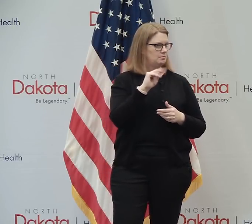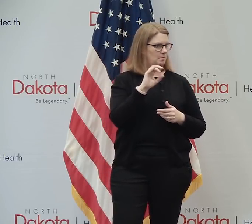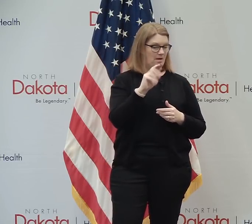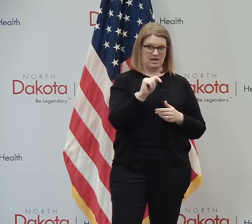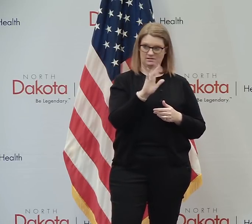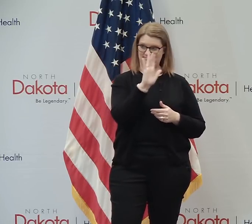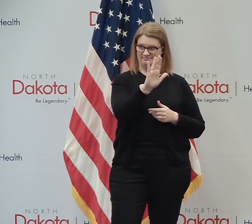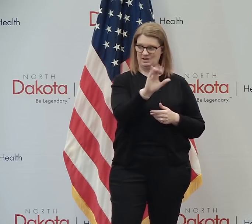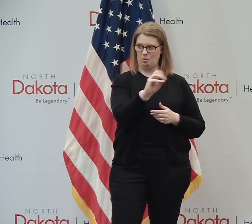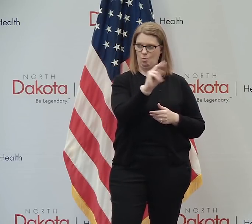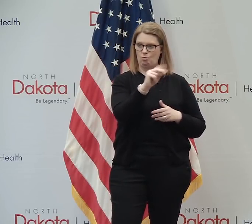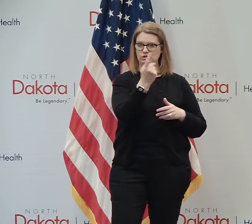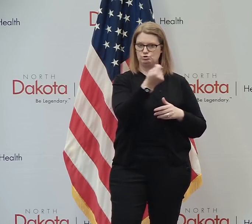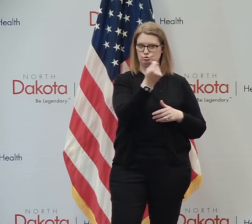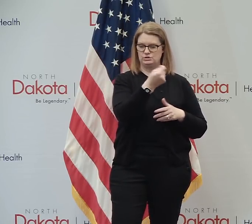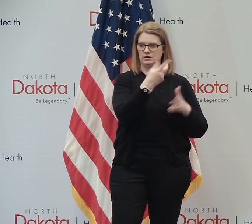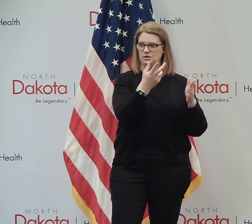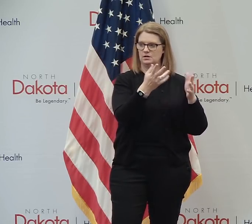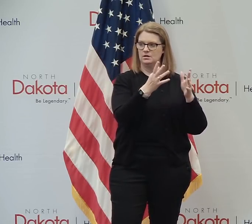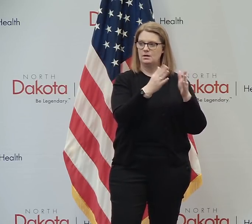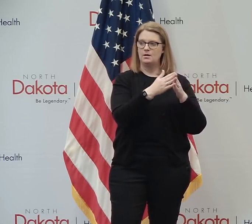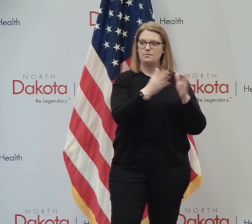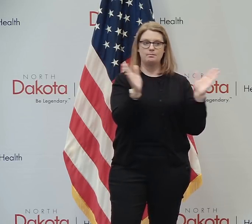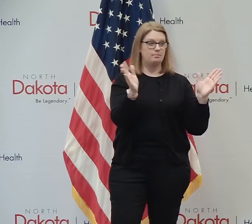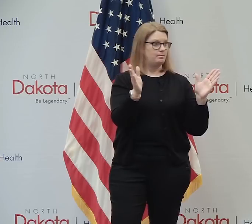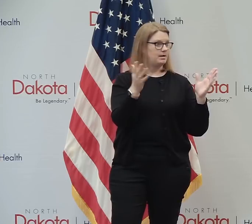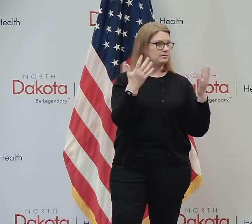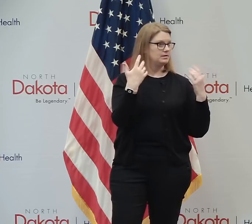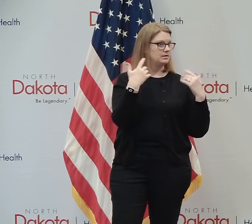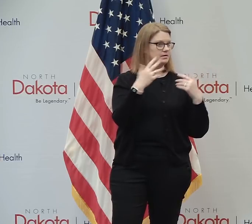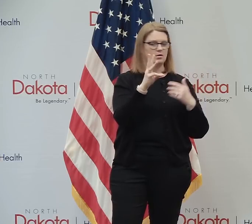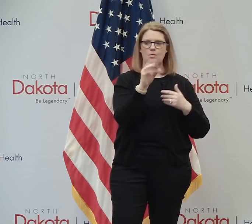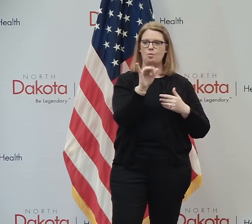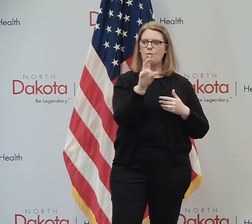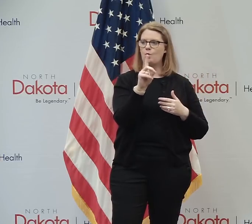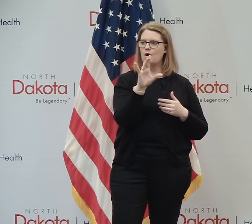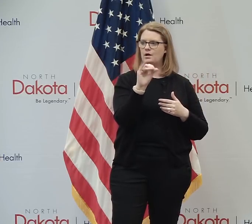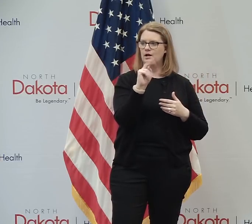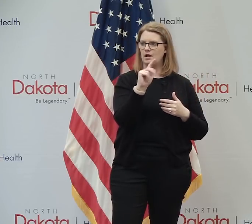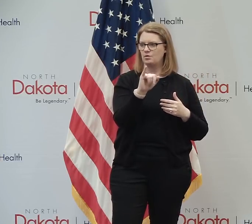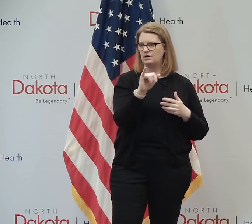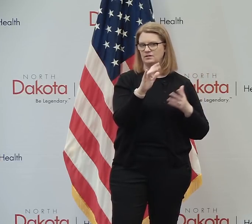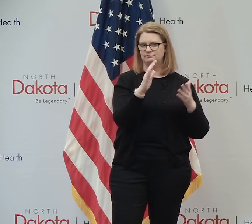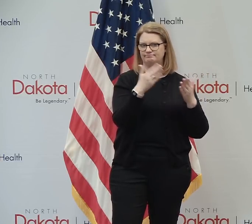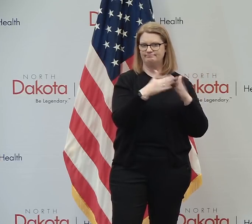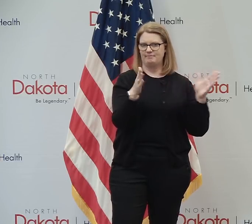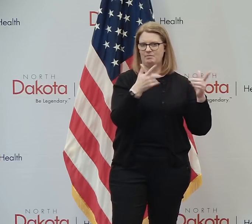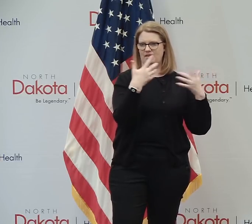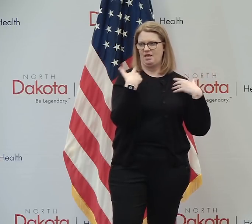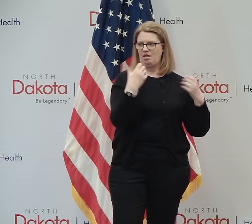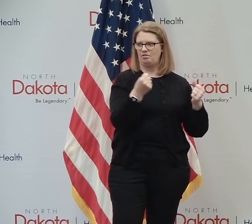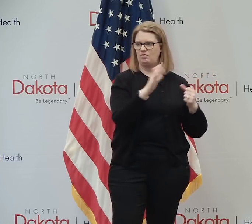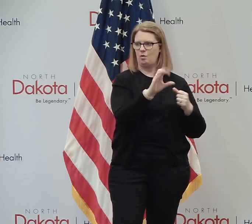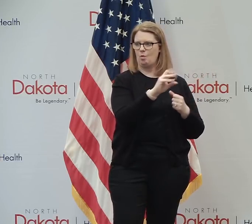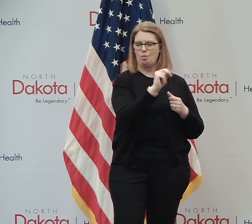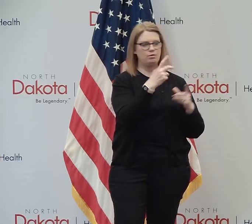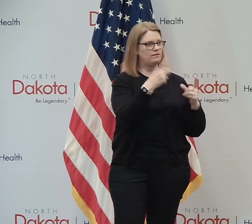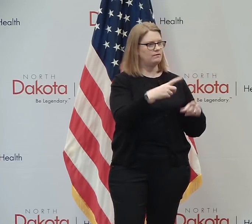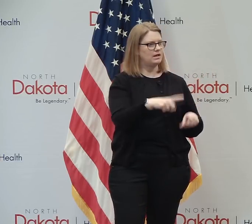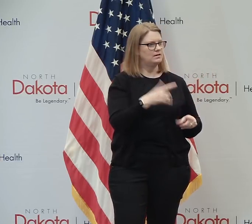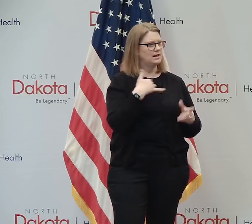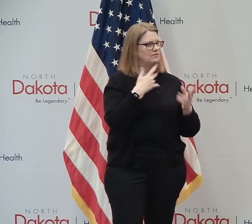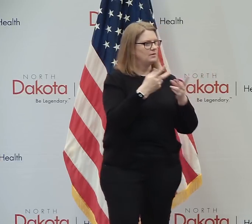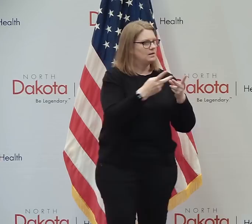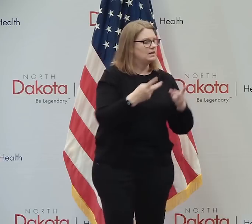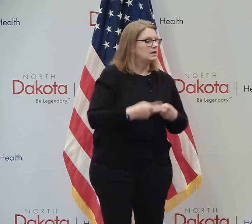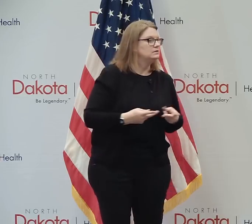Minot is doing it on Tuesday. They're doing it with, I'm assuming, Ward County or Minot City Public Health, so they're doing their own event. And did they have a